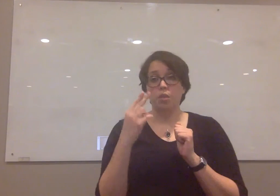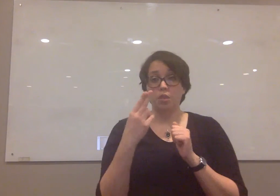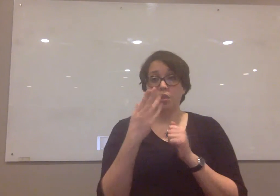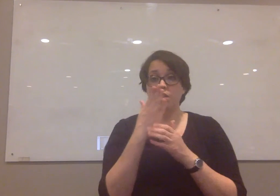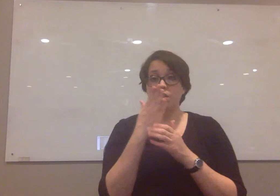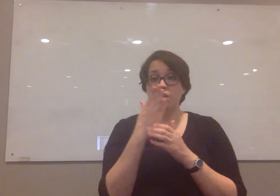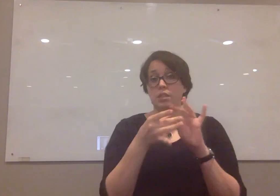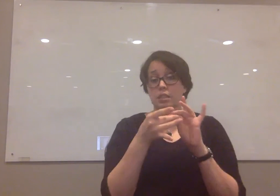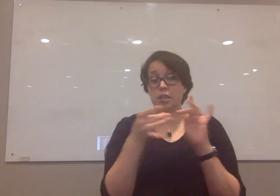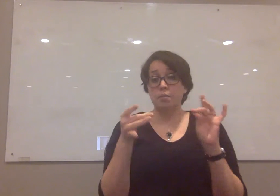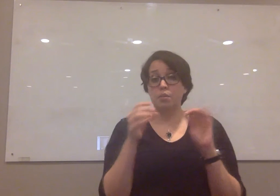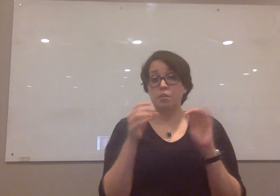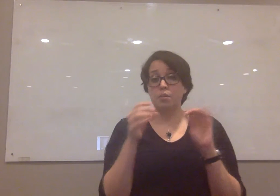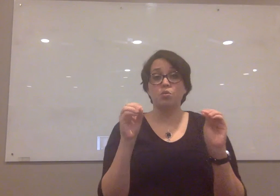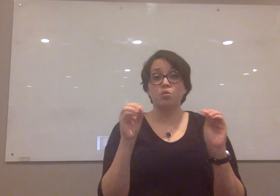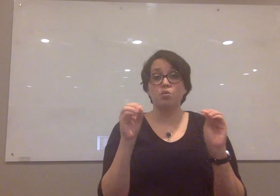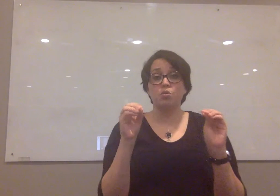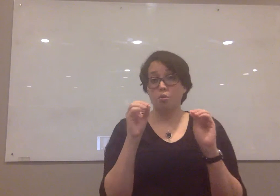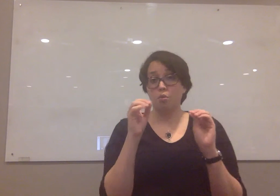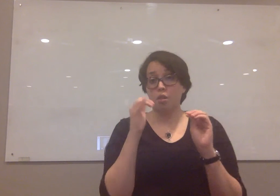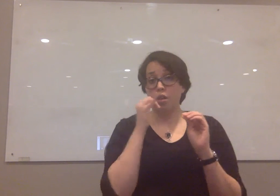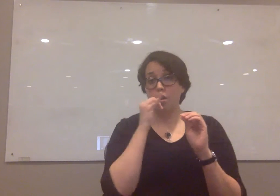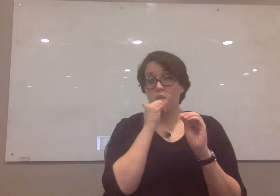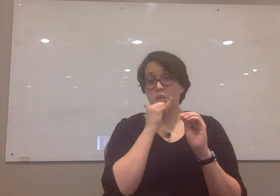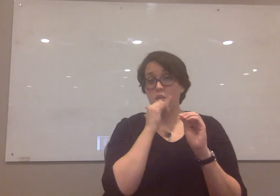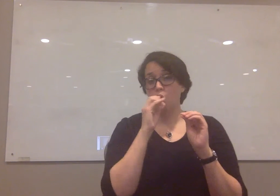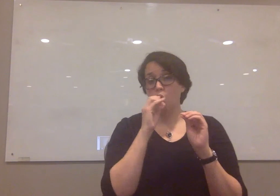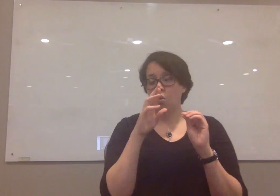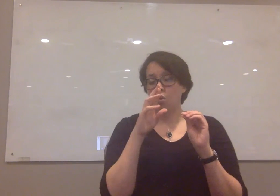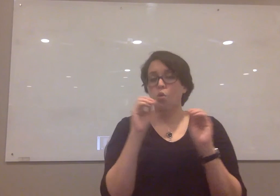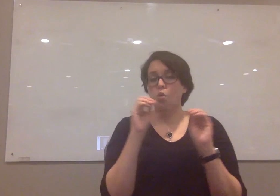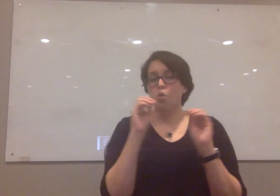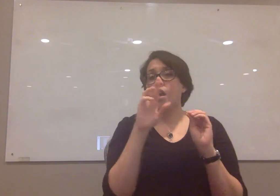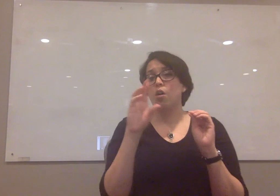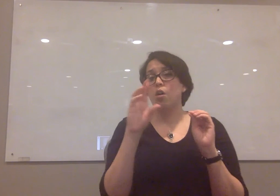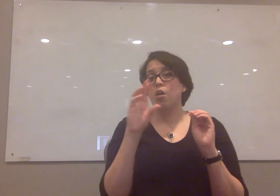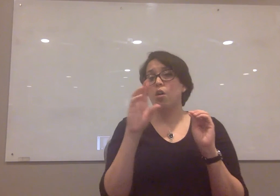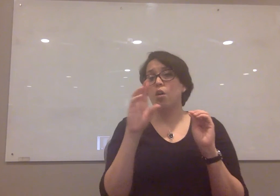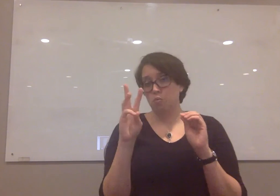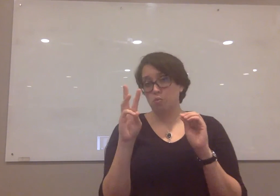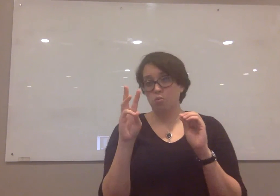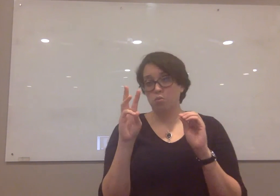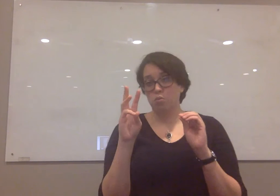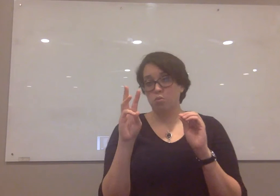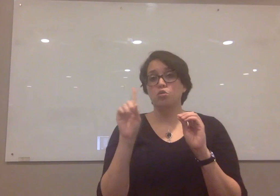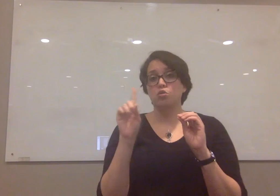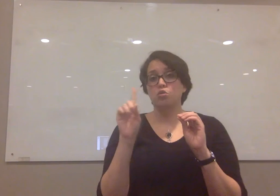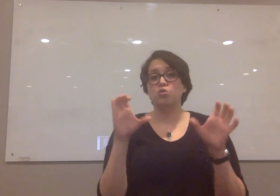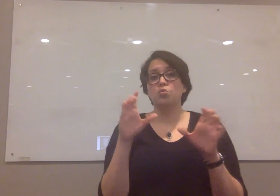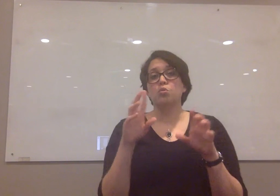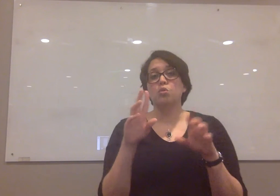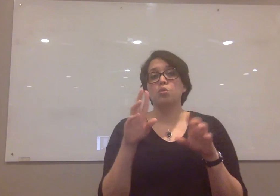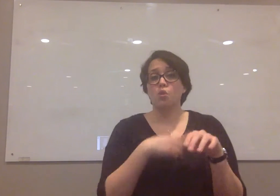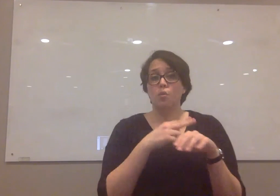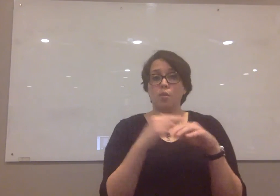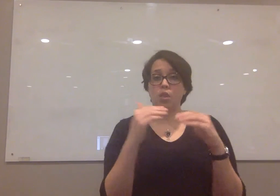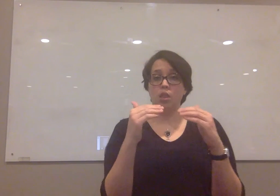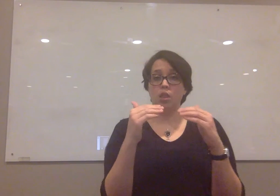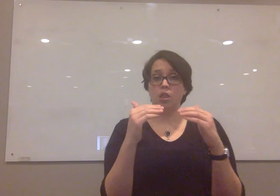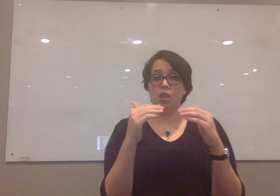let statement for the rest of So you can just do a normal equal sign match to do a variable